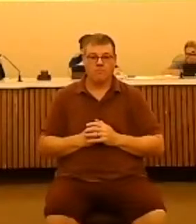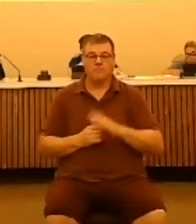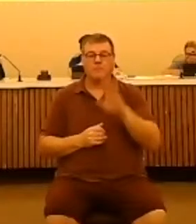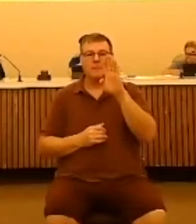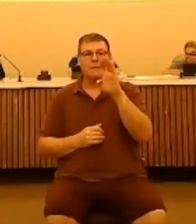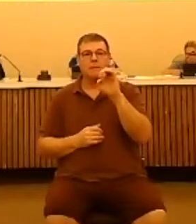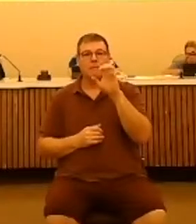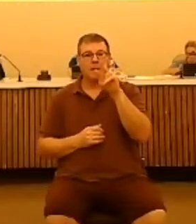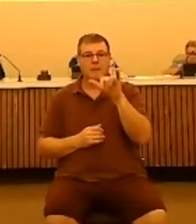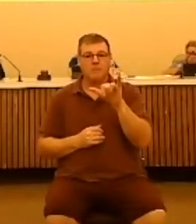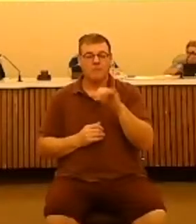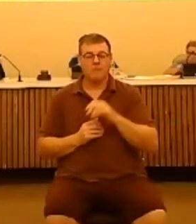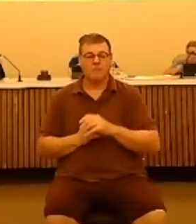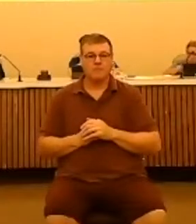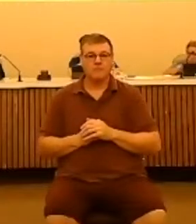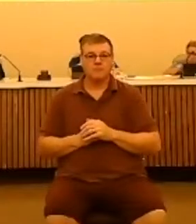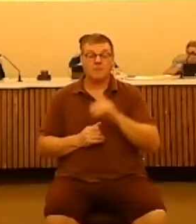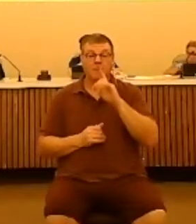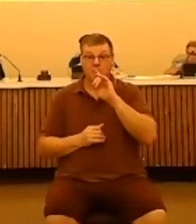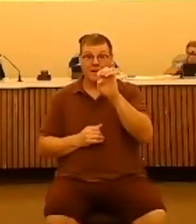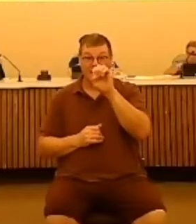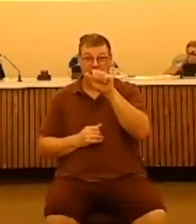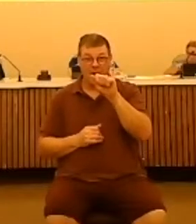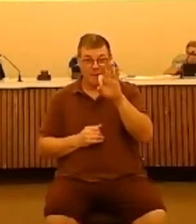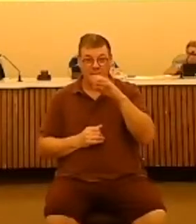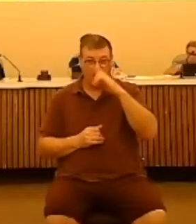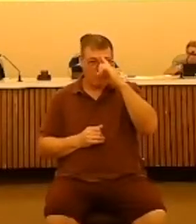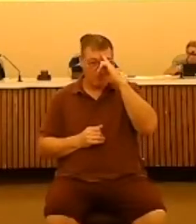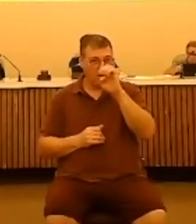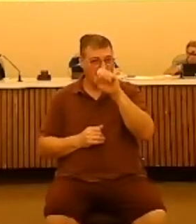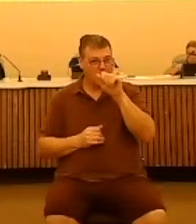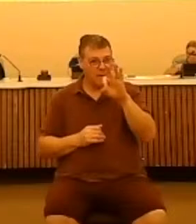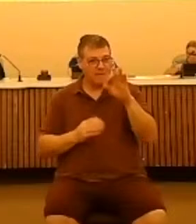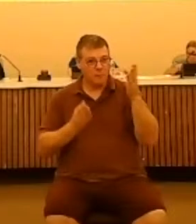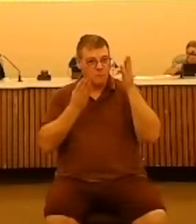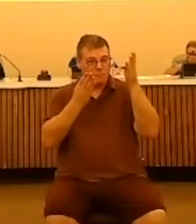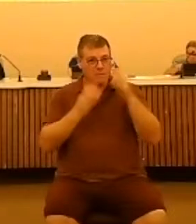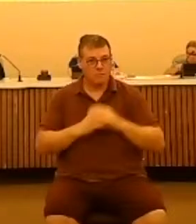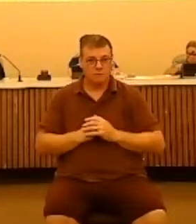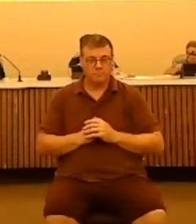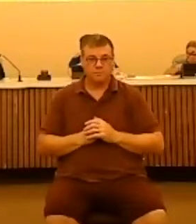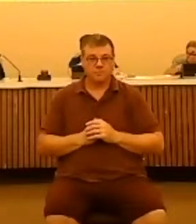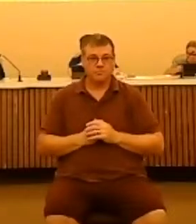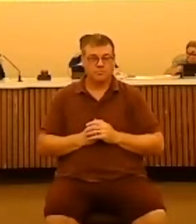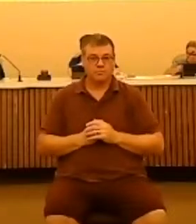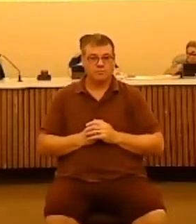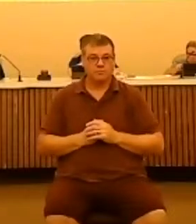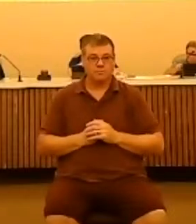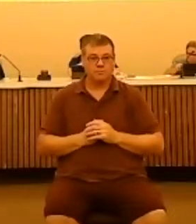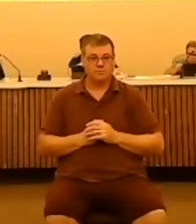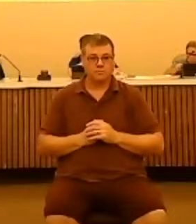Becky, is the EAF? I thought the EAF was out there.